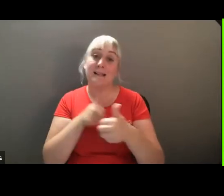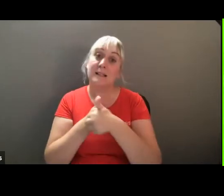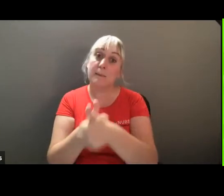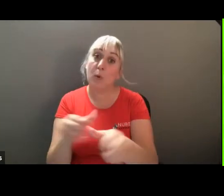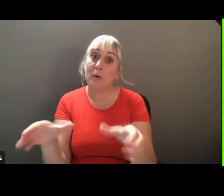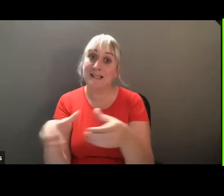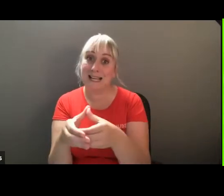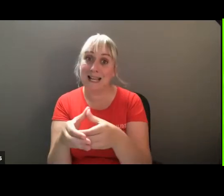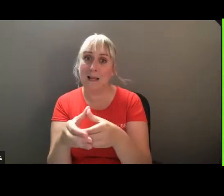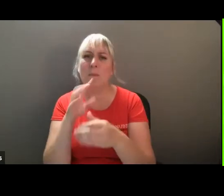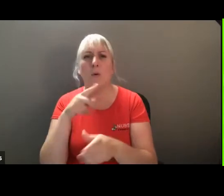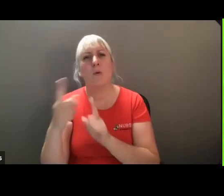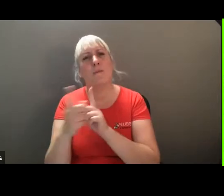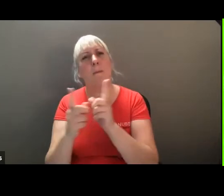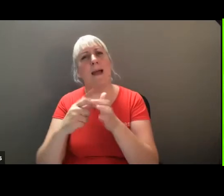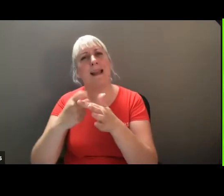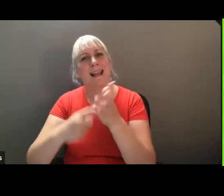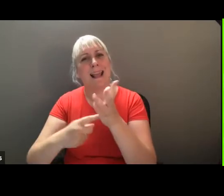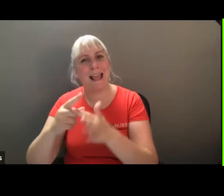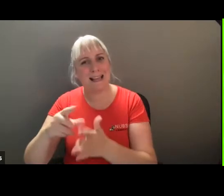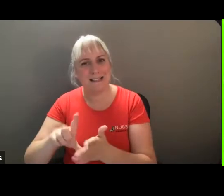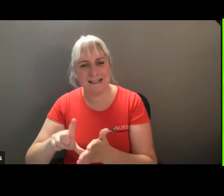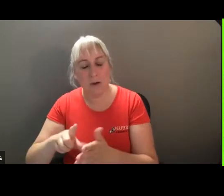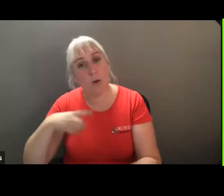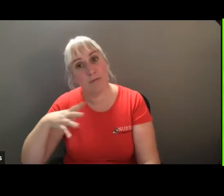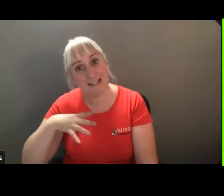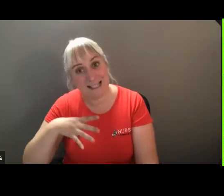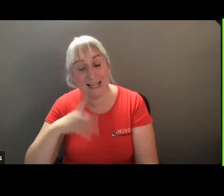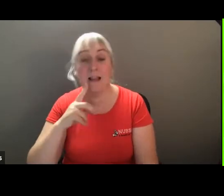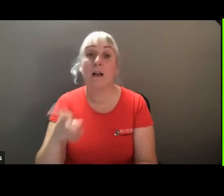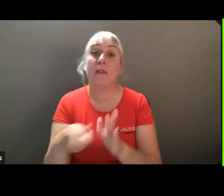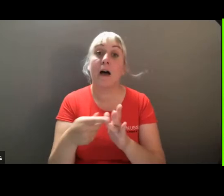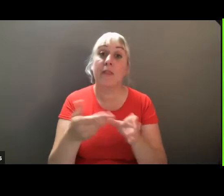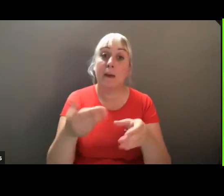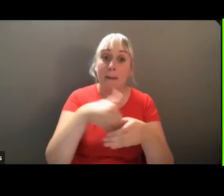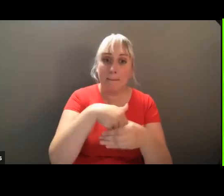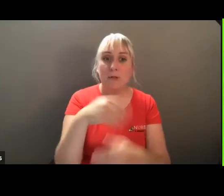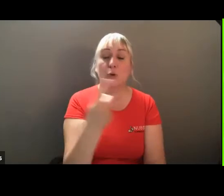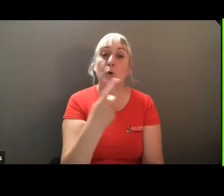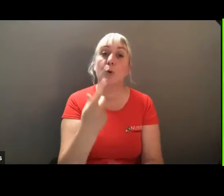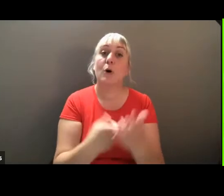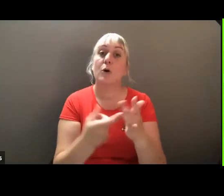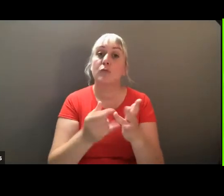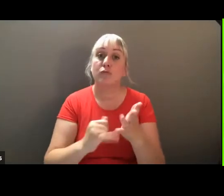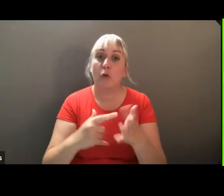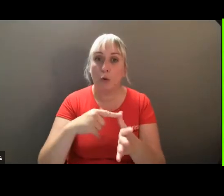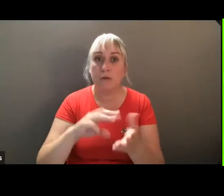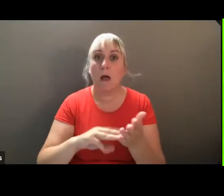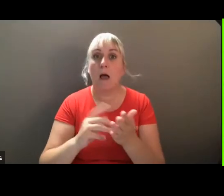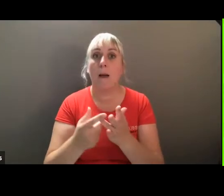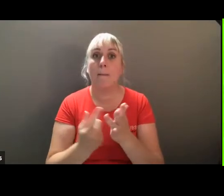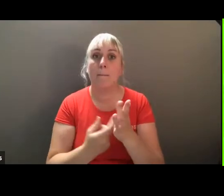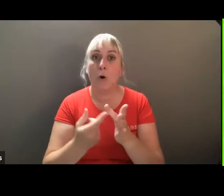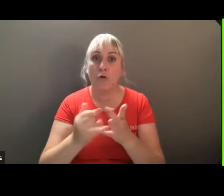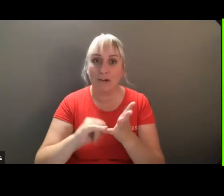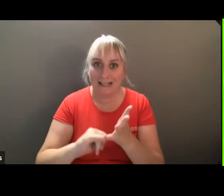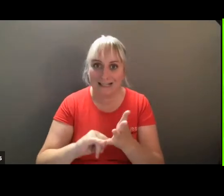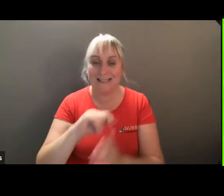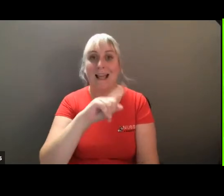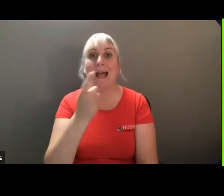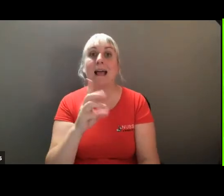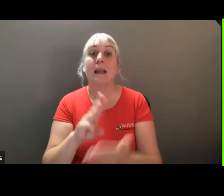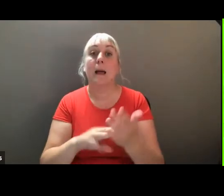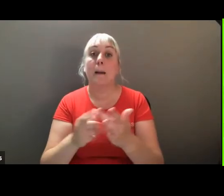the other members are Rosa Morris, who's an independent researcher and expert on disability benefits, and Michael Orton from